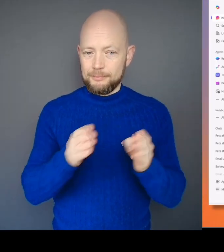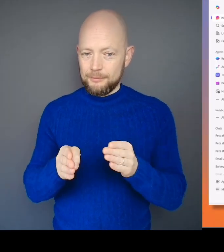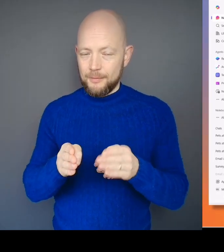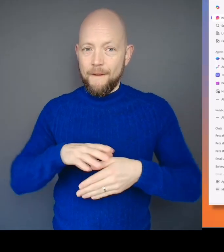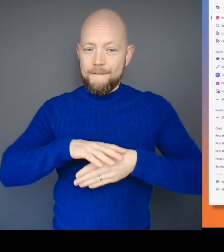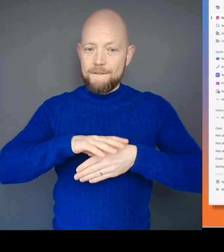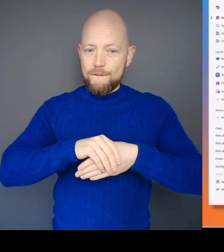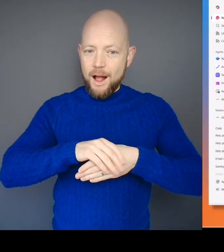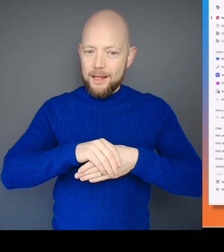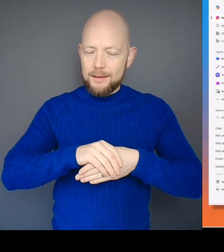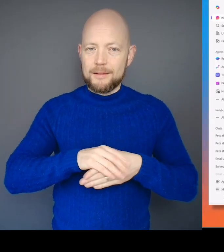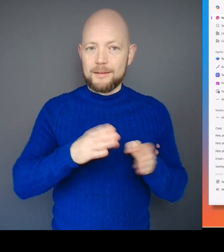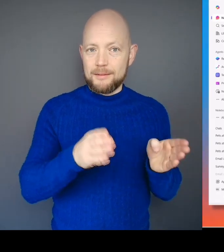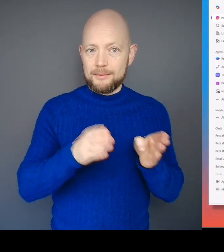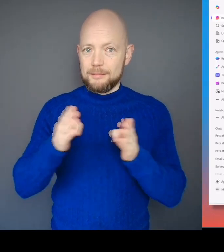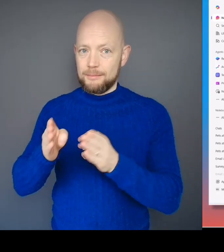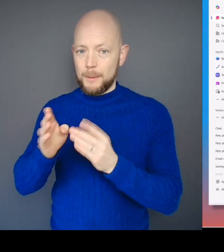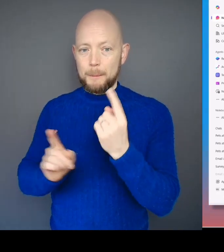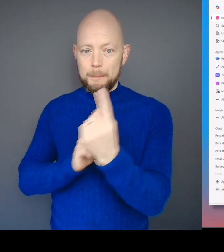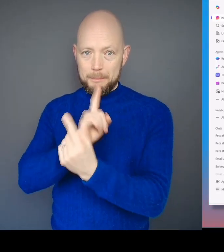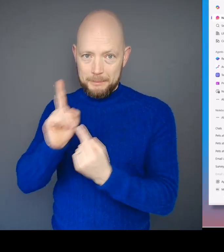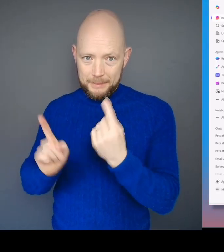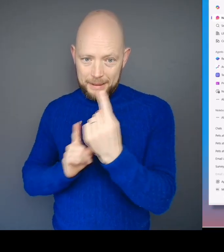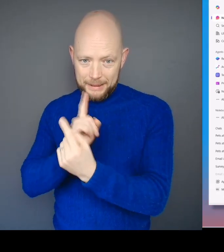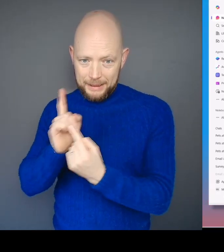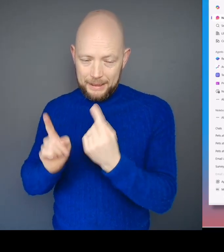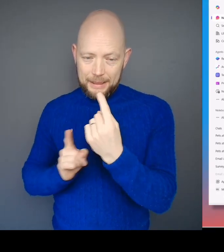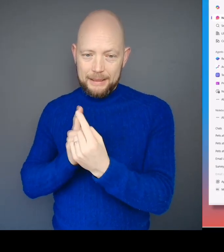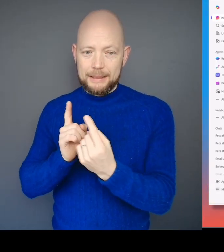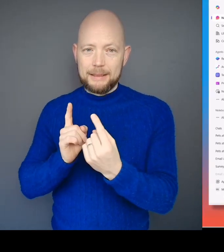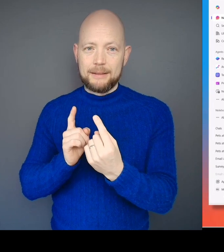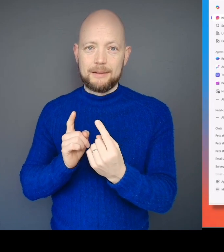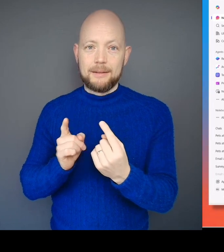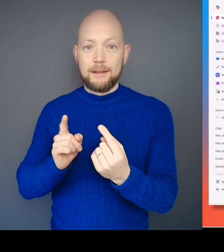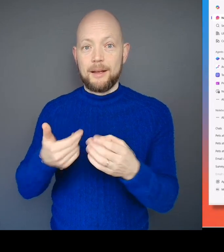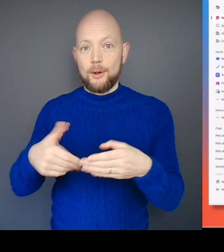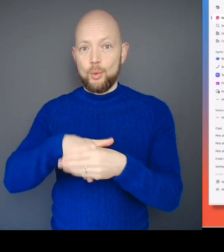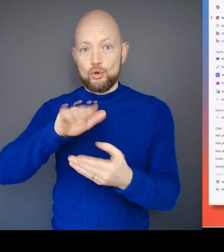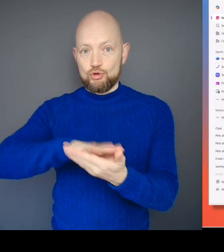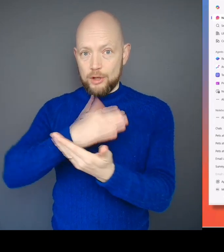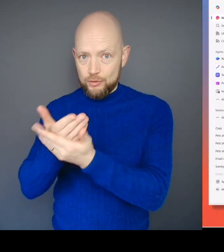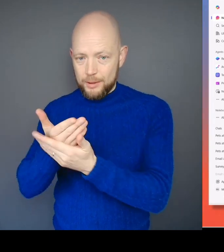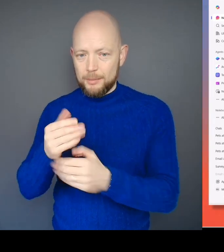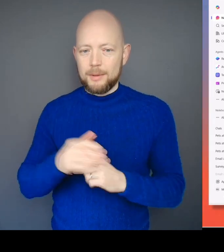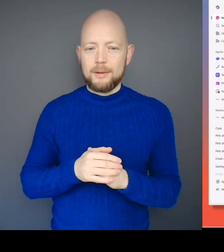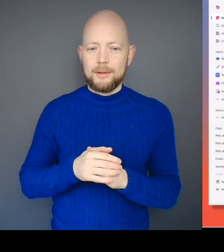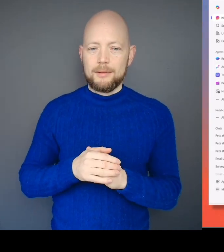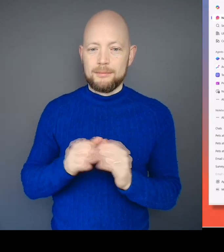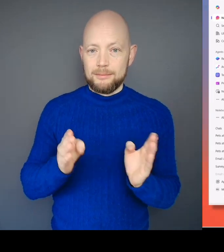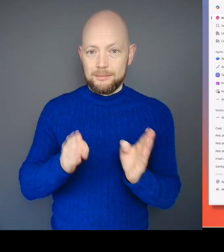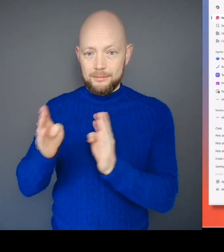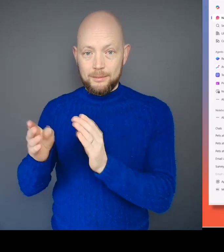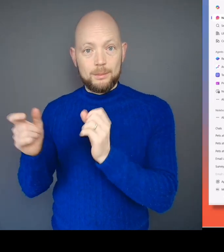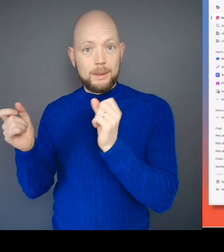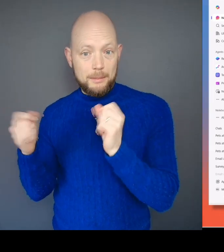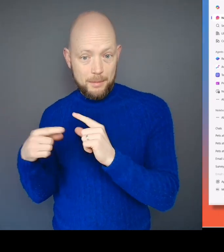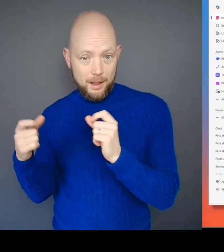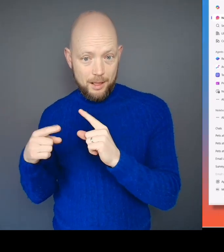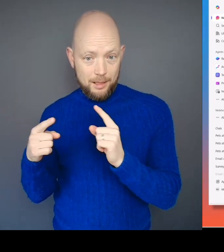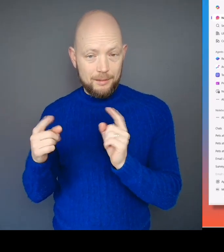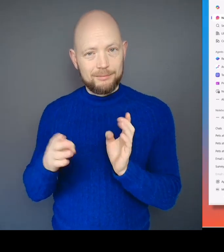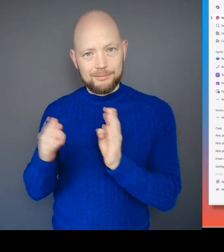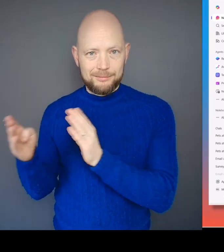that I have most recently opened, any meetings that I've been part of, including the transcript. So you can actually use the transcript